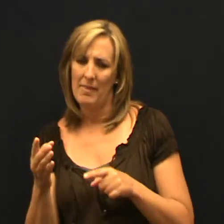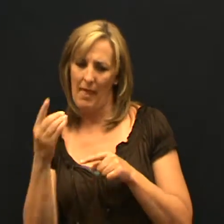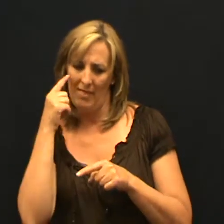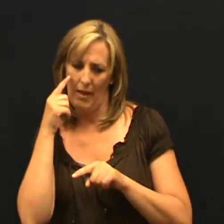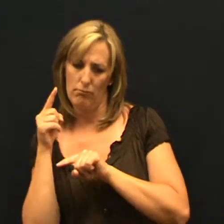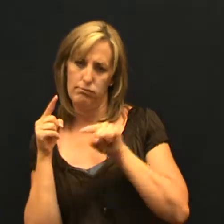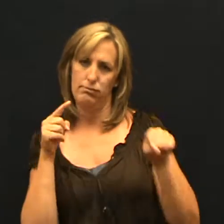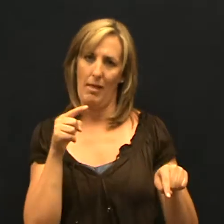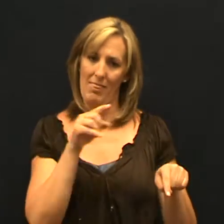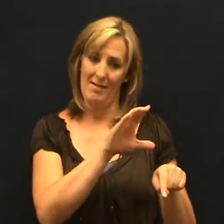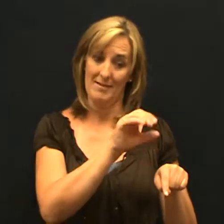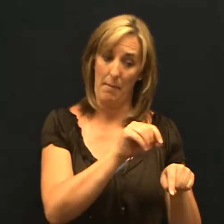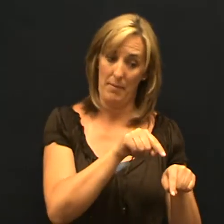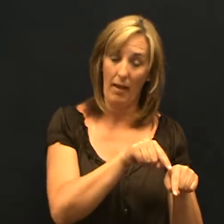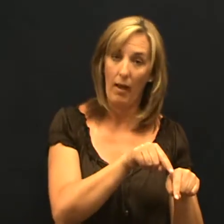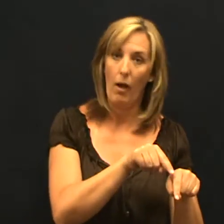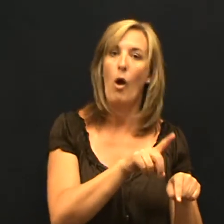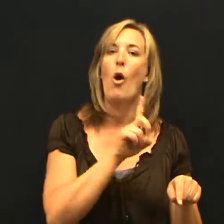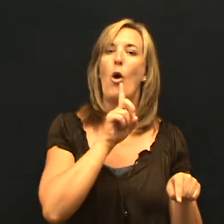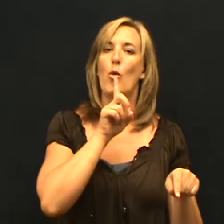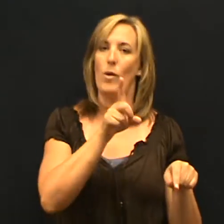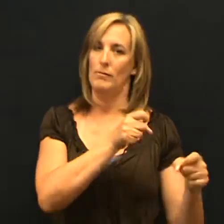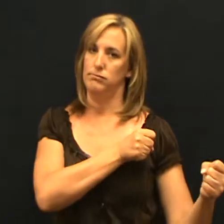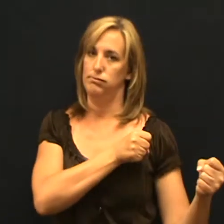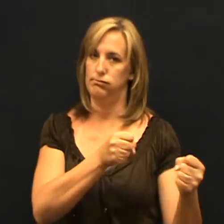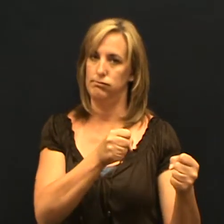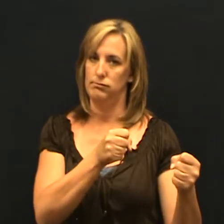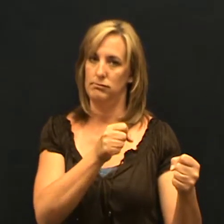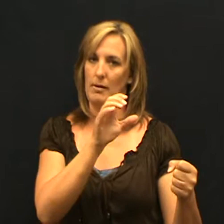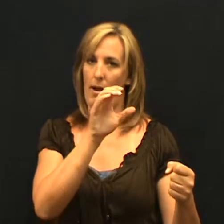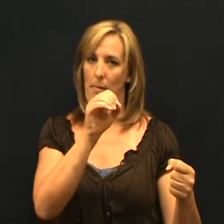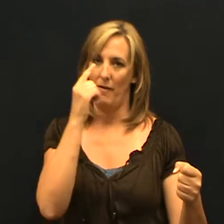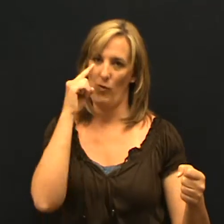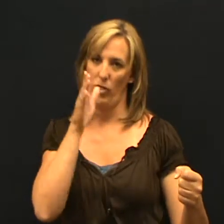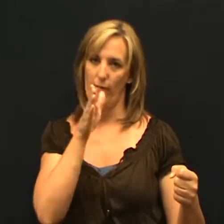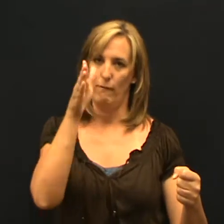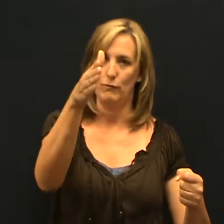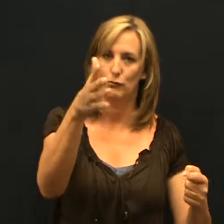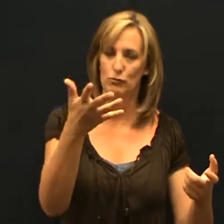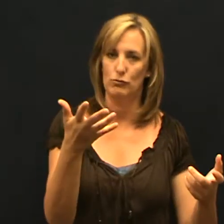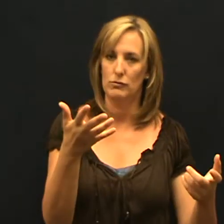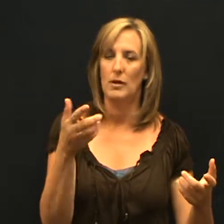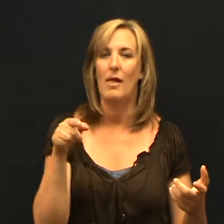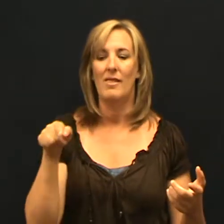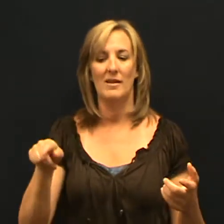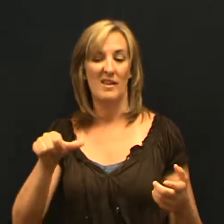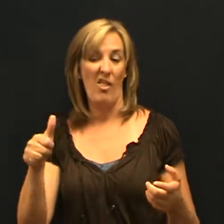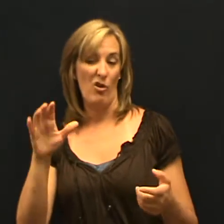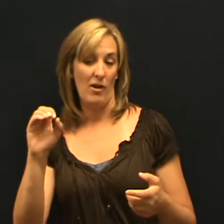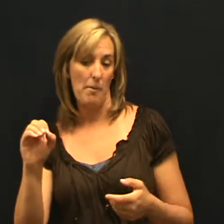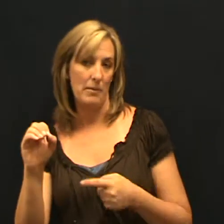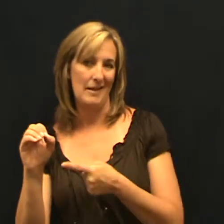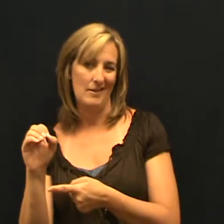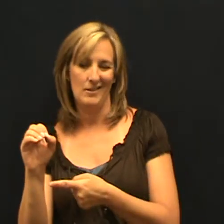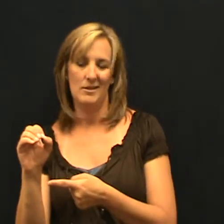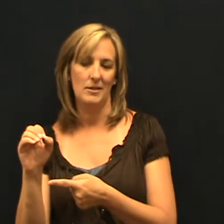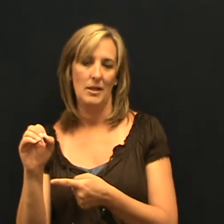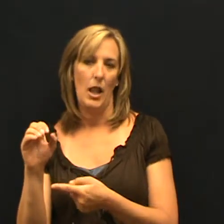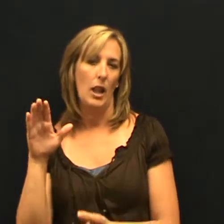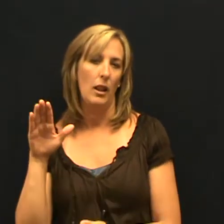company is stronger than this other company that they might be that might have a lower price earnings ratio.